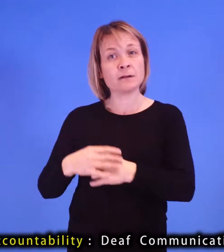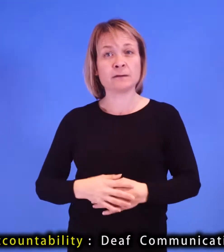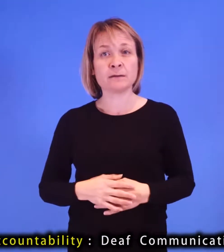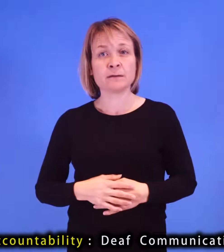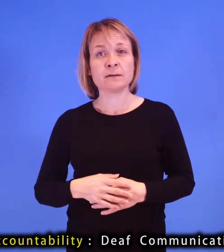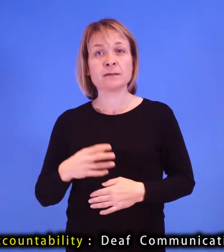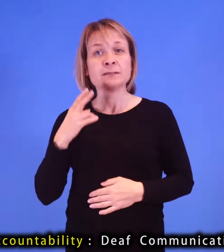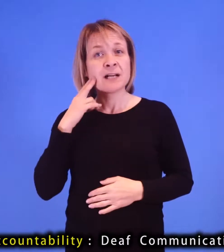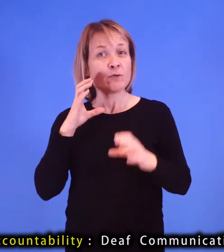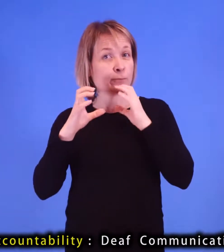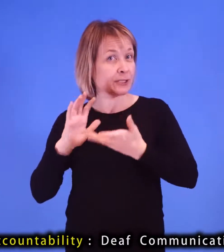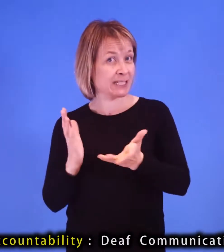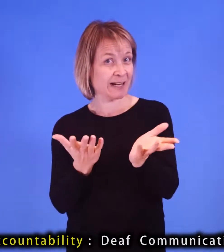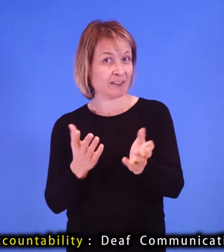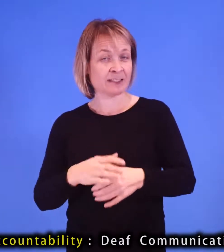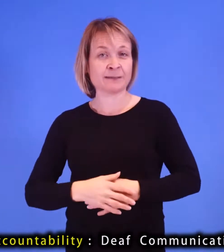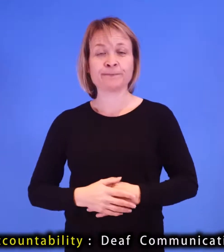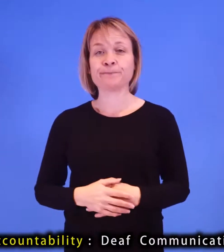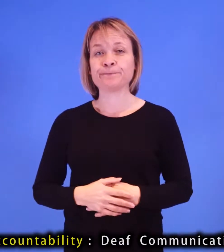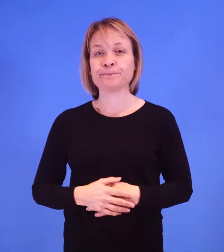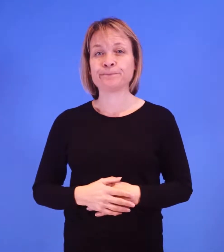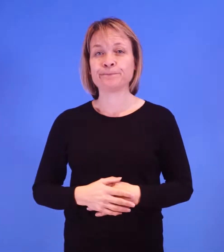Accountability. Deaf Communication Service.